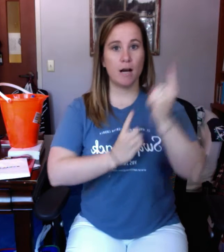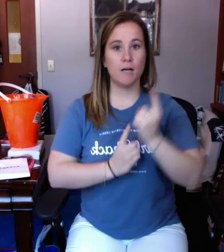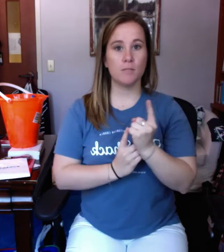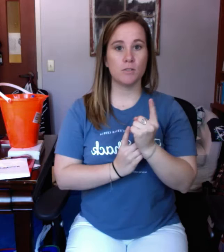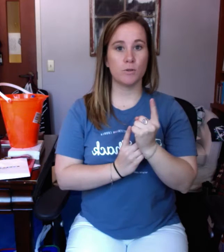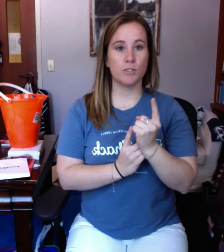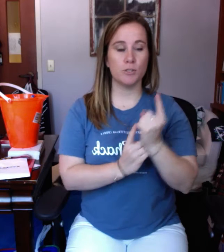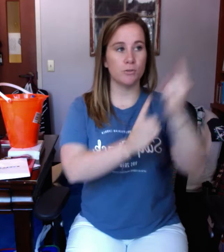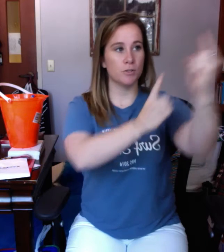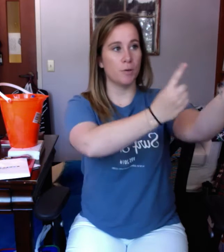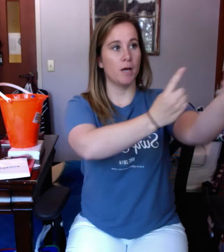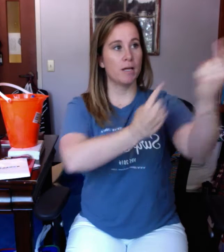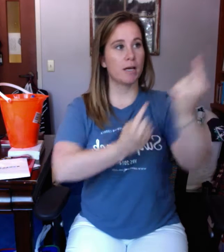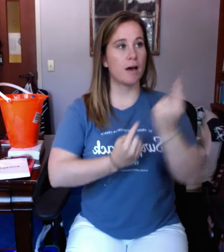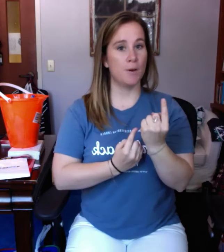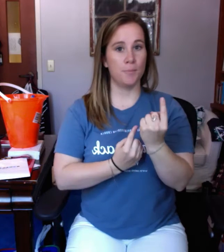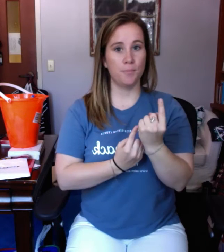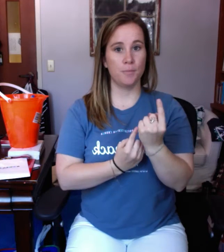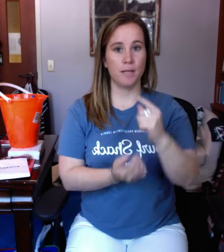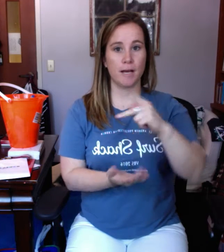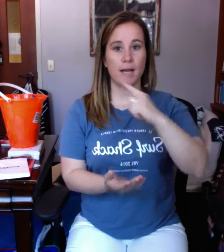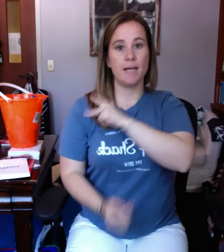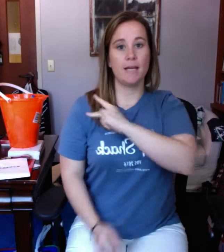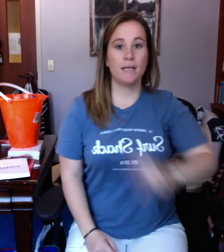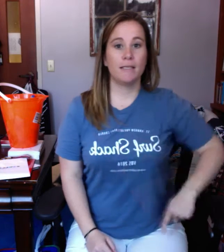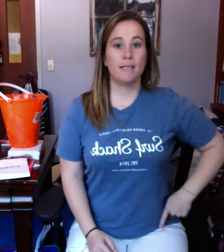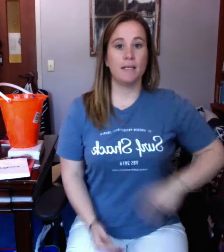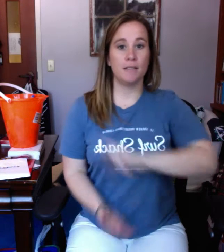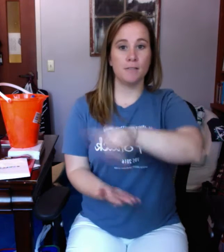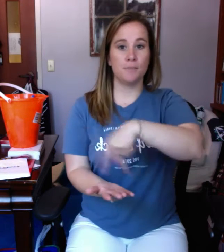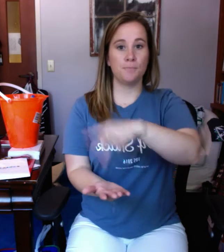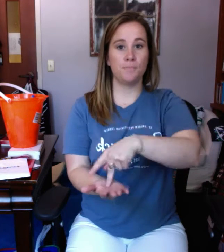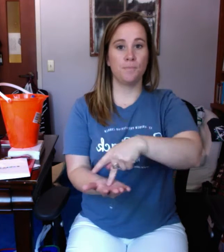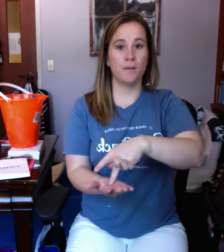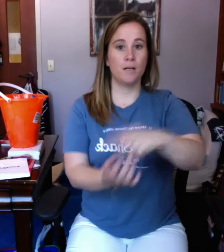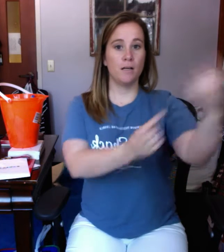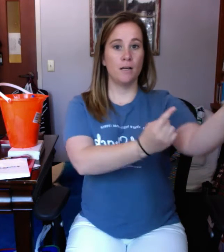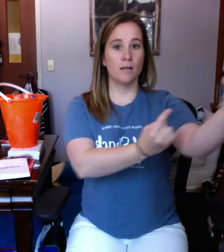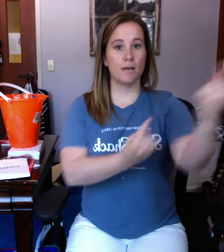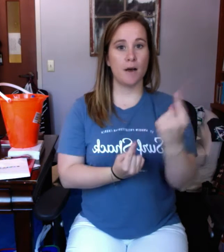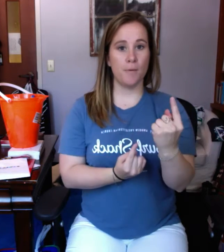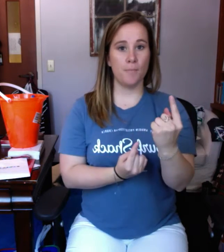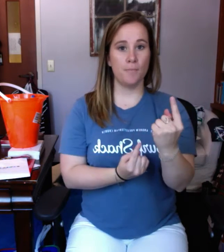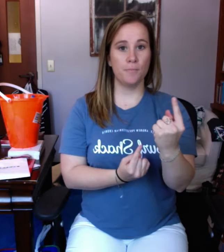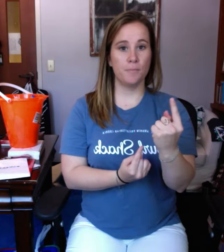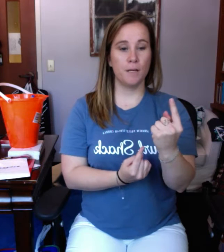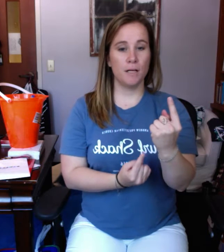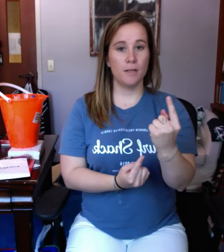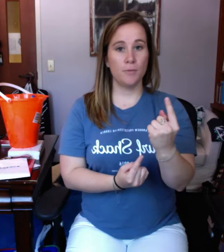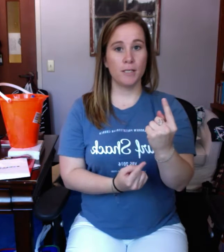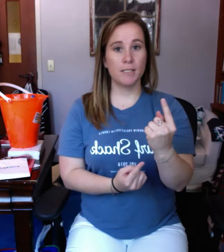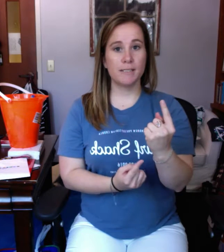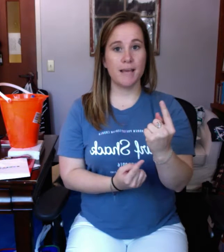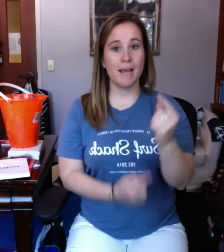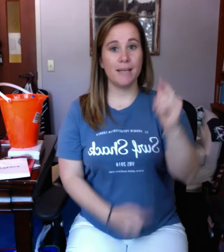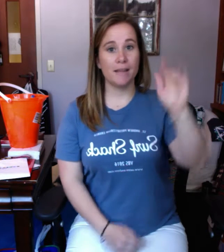comes towards you. So come, thy kingdom come. Then we're going to say